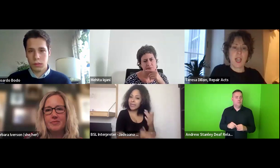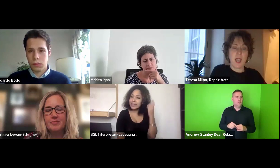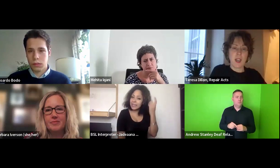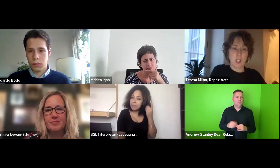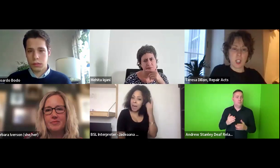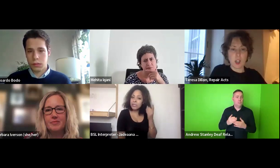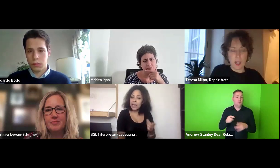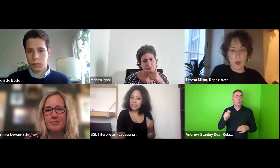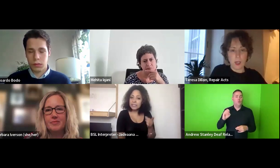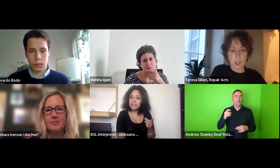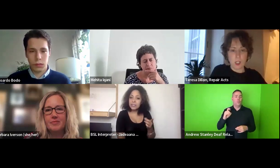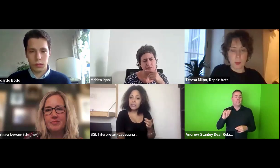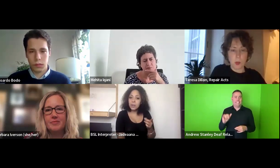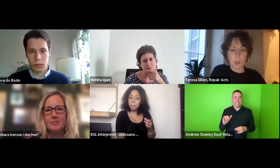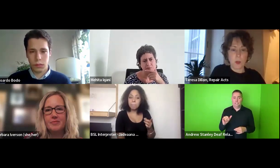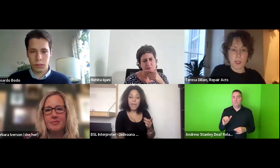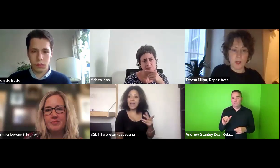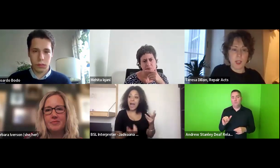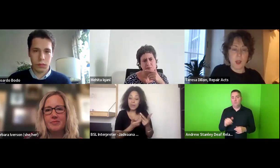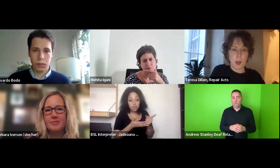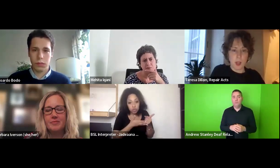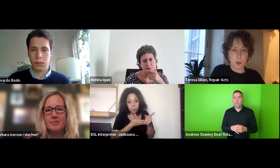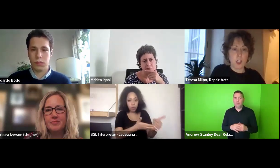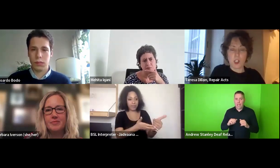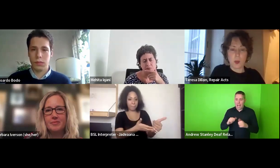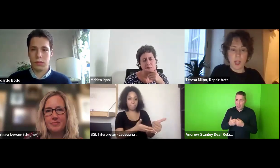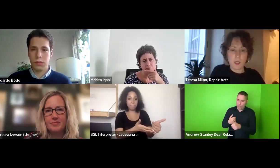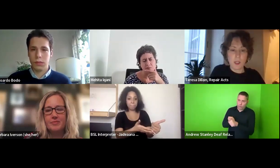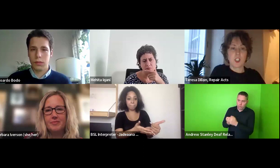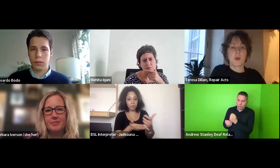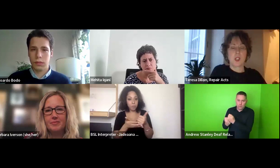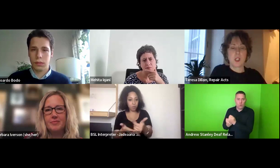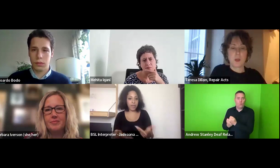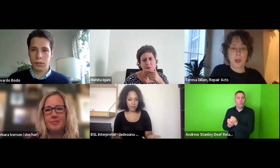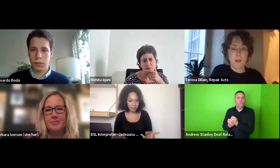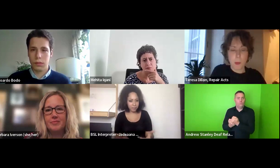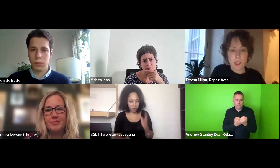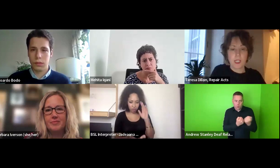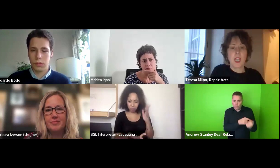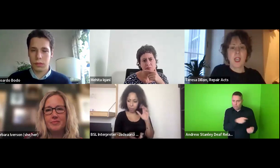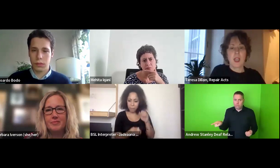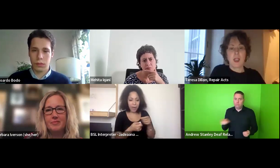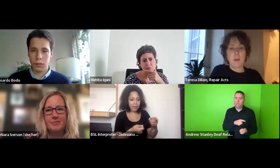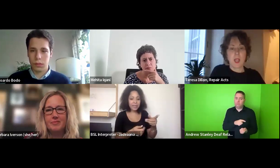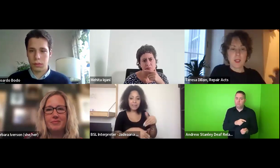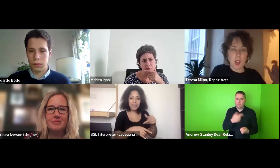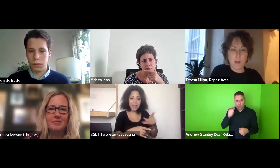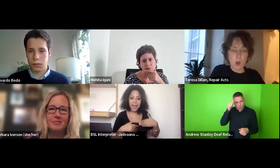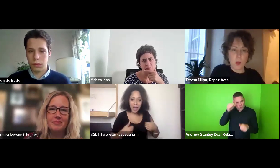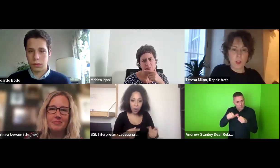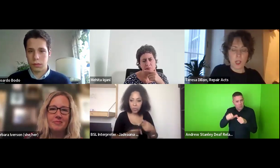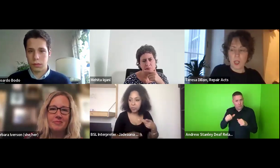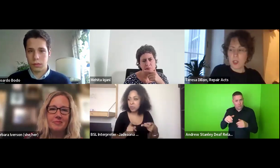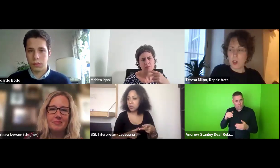every day, and actually look at how we can actually support different ways of thinking about that, which are to do with health conditions, which are to do about livability. It's